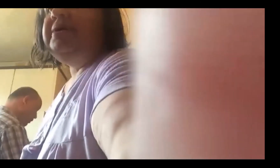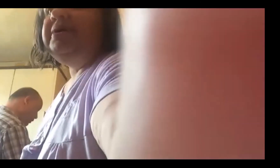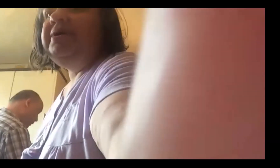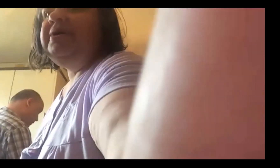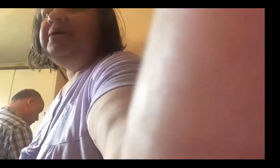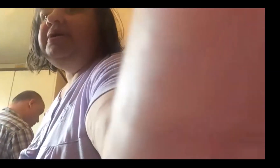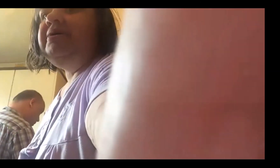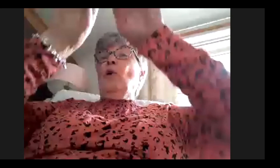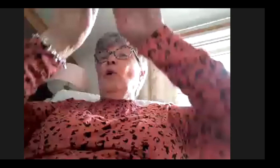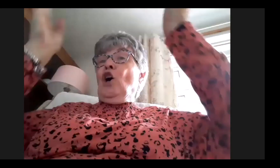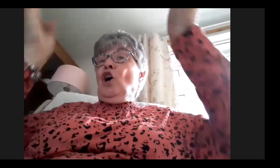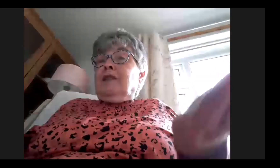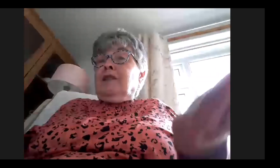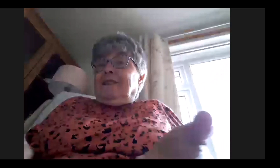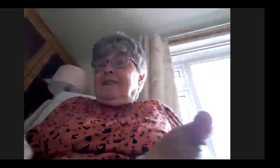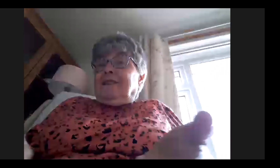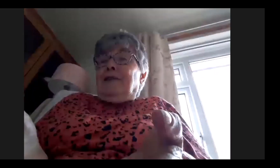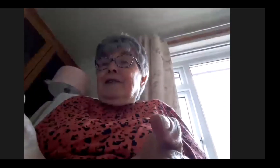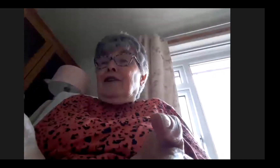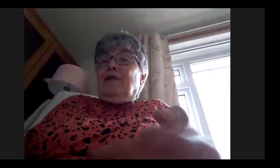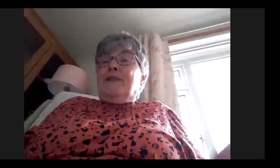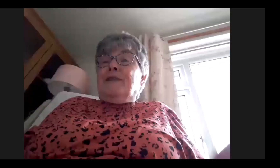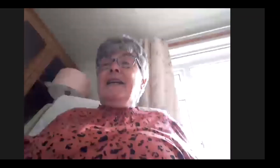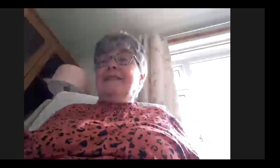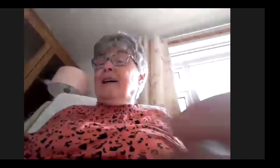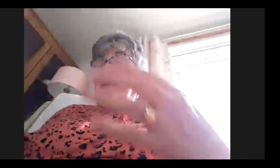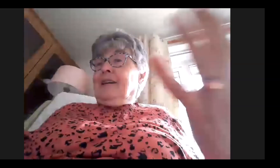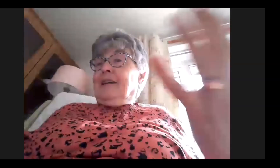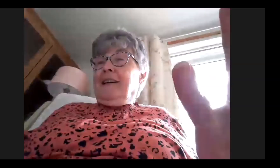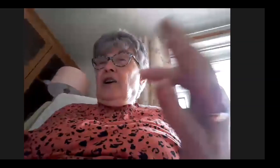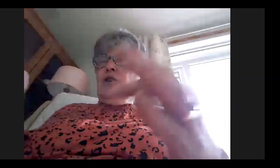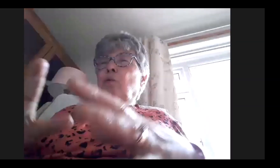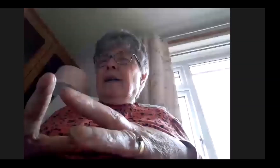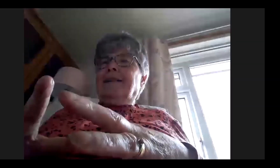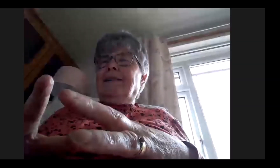In the world, you know, there's lots of things that are quite